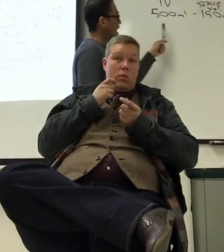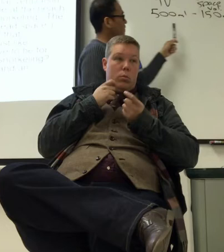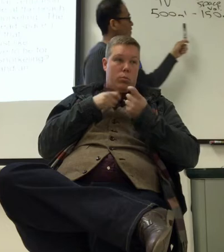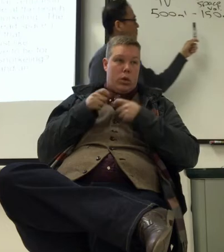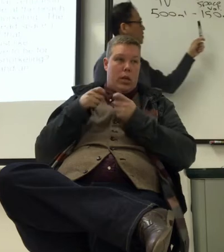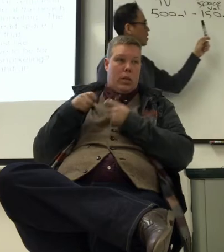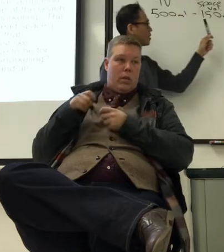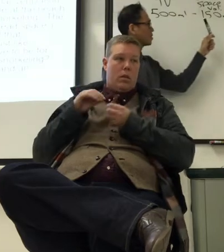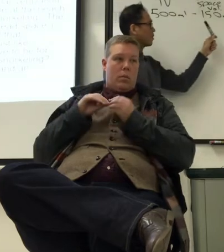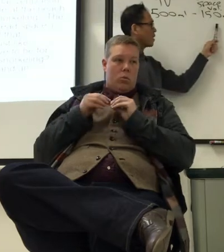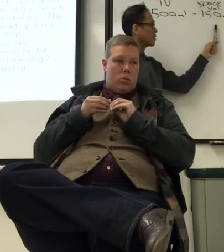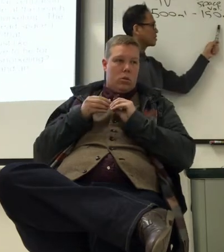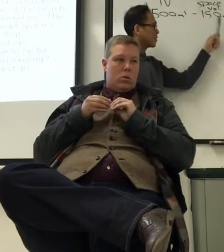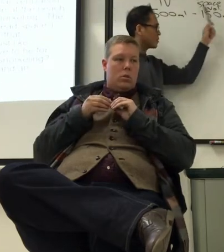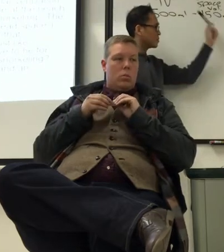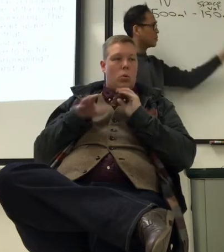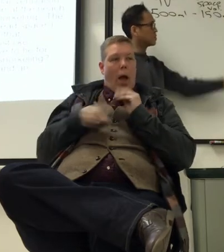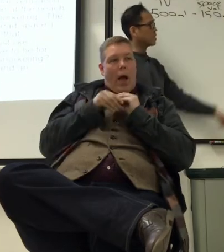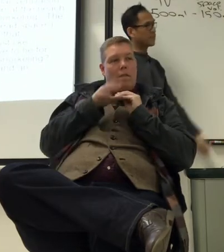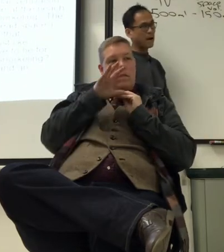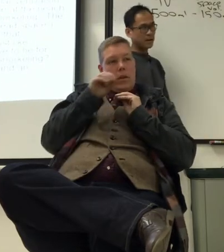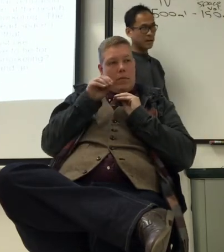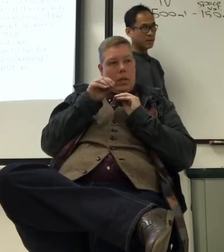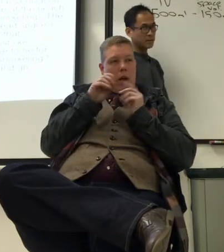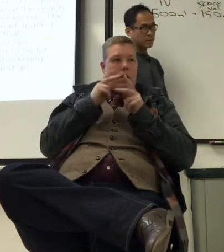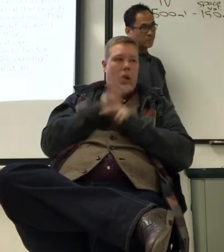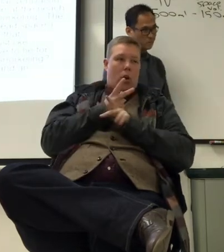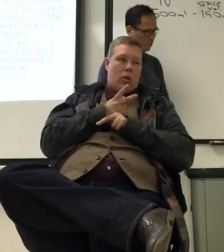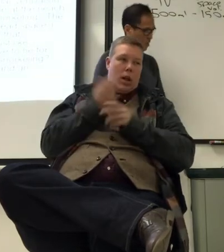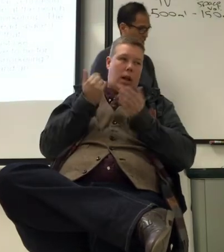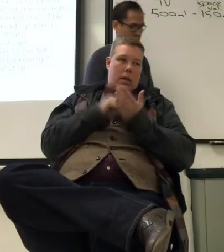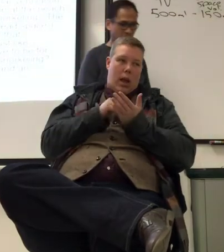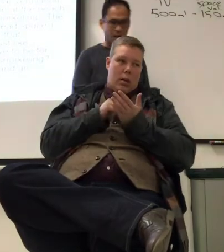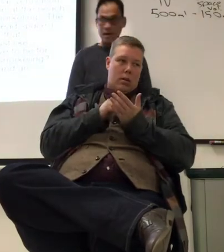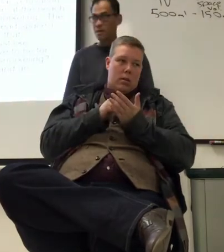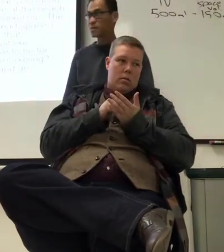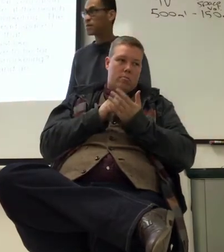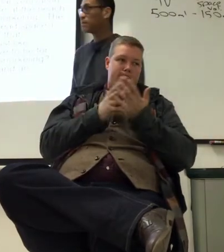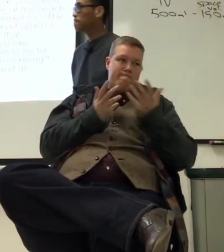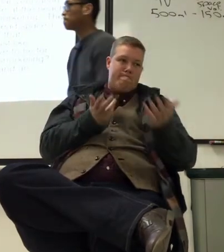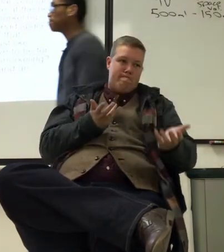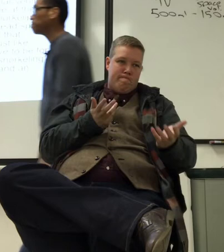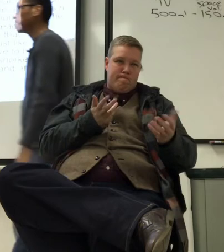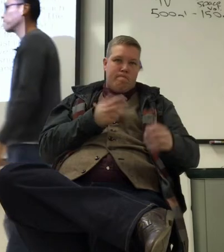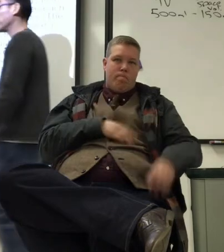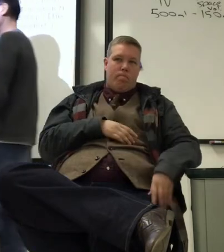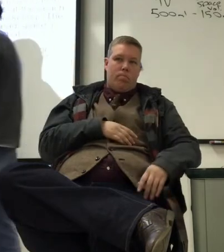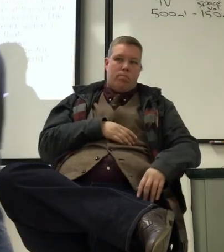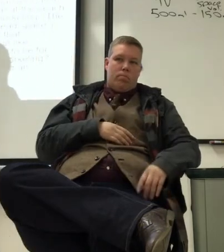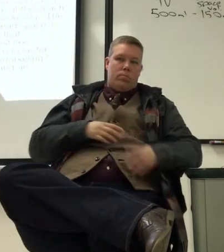You're going to add 50 to this, and then just do the same calculation. So that's all that is.